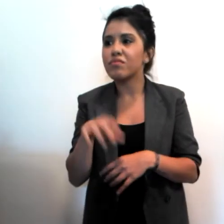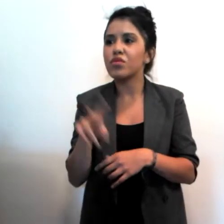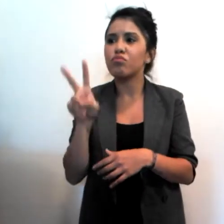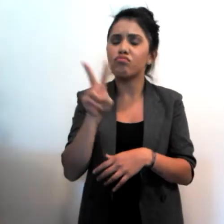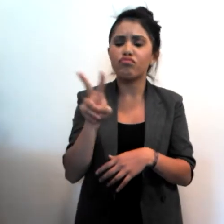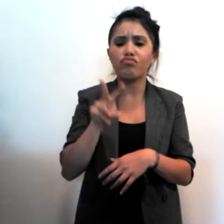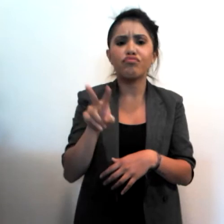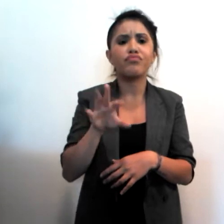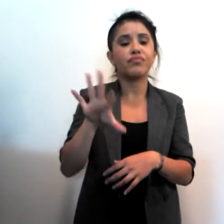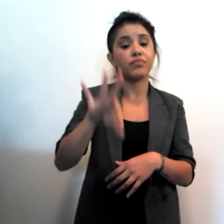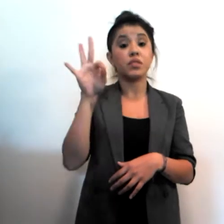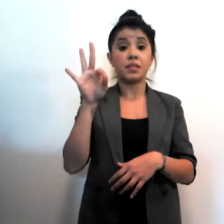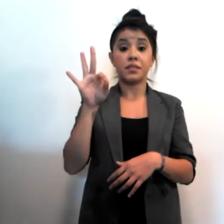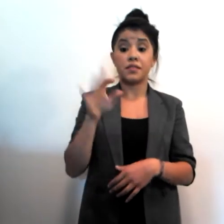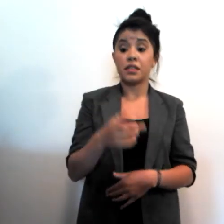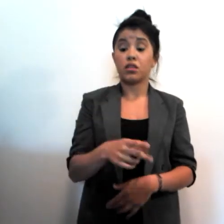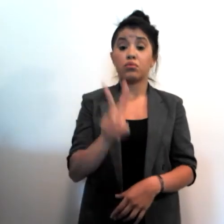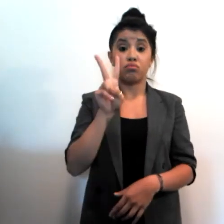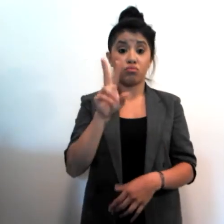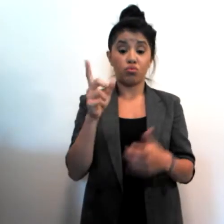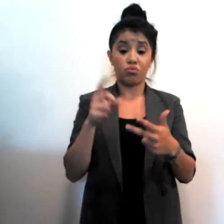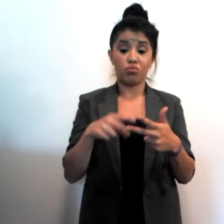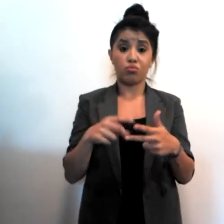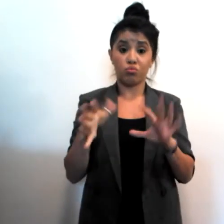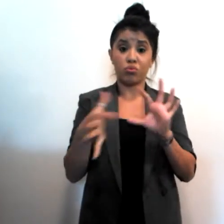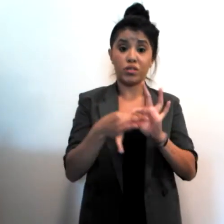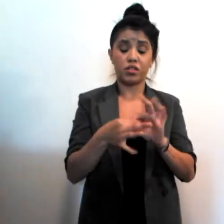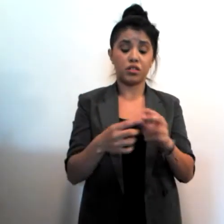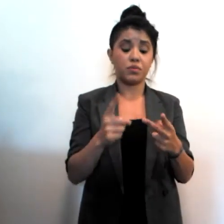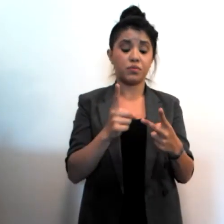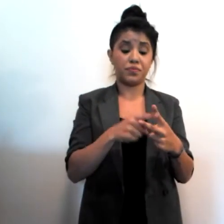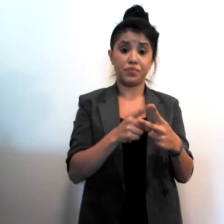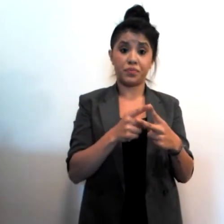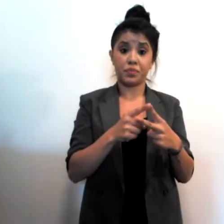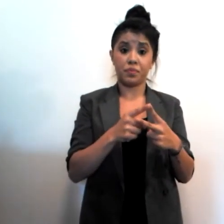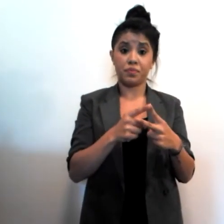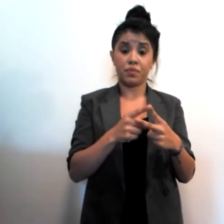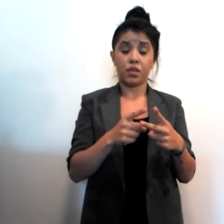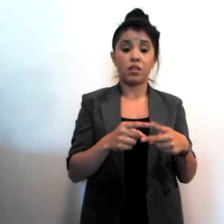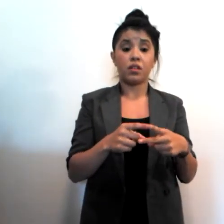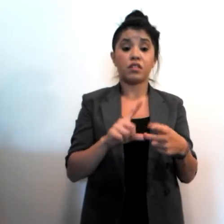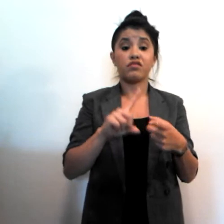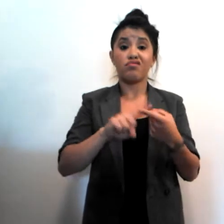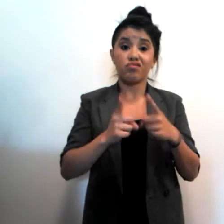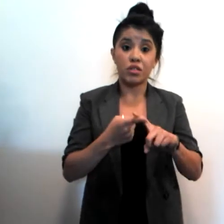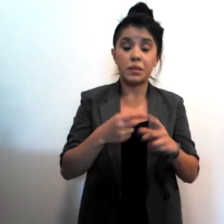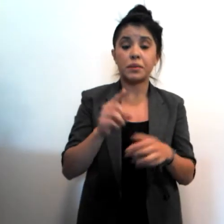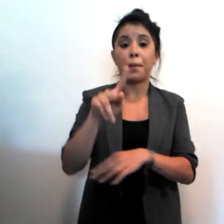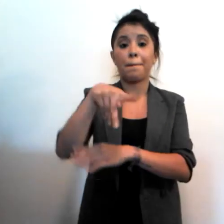and close friendships or chumships that occur when mutual needs for intimacy are met. The